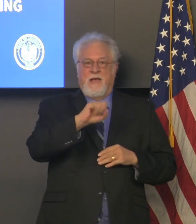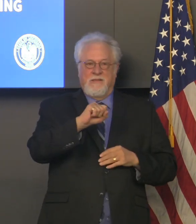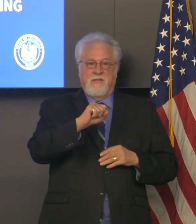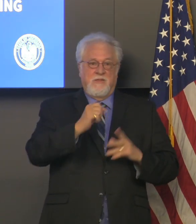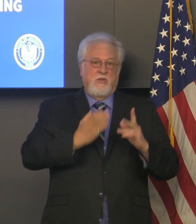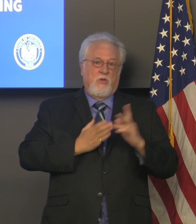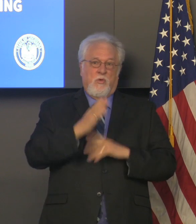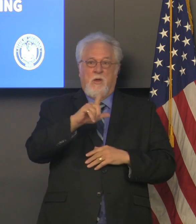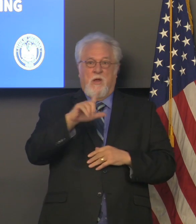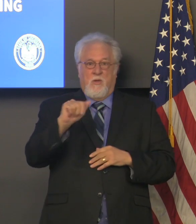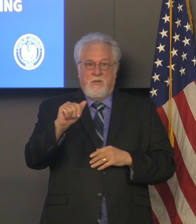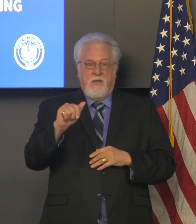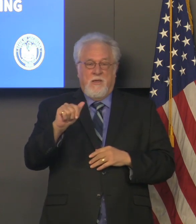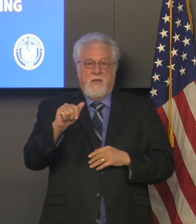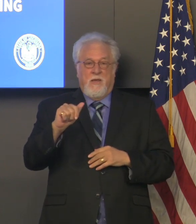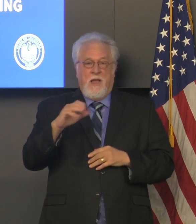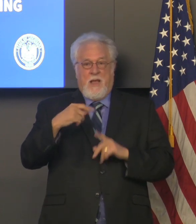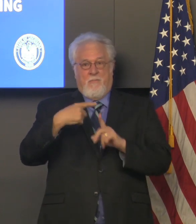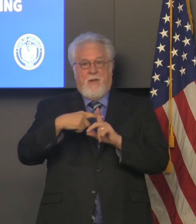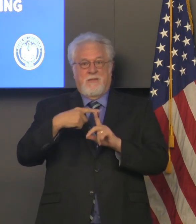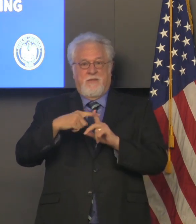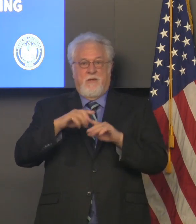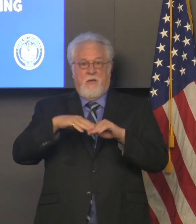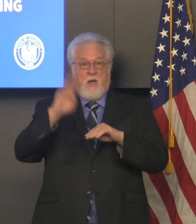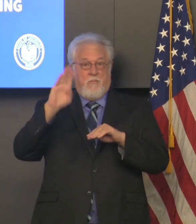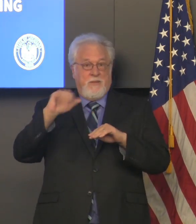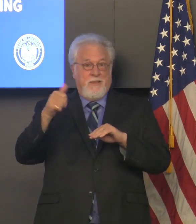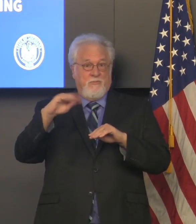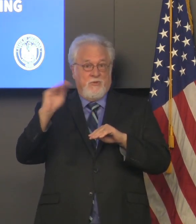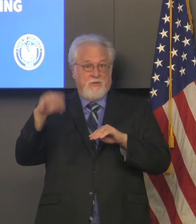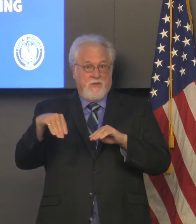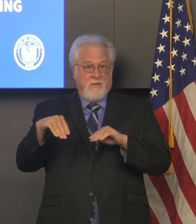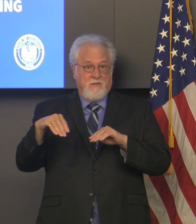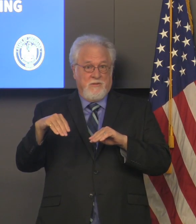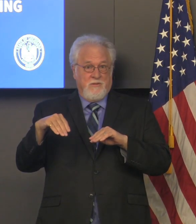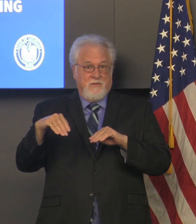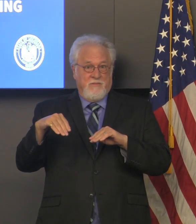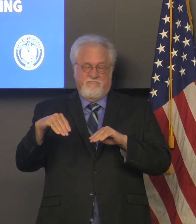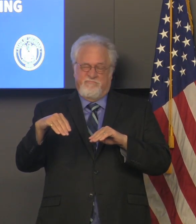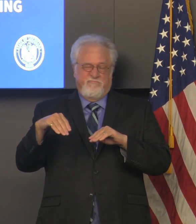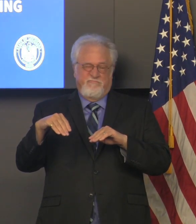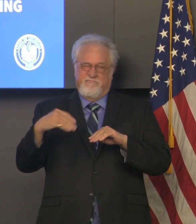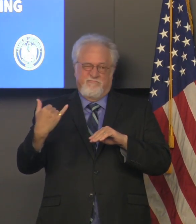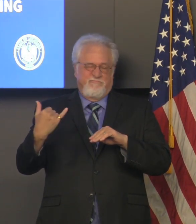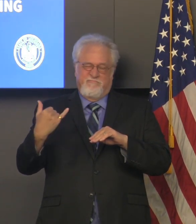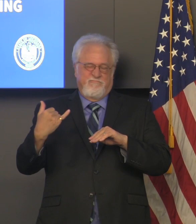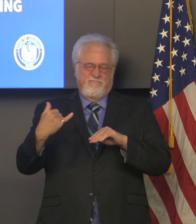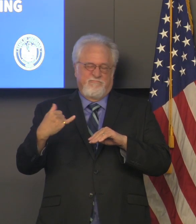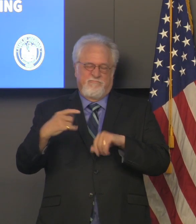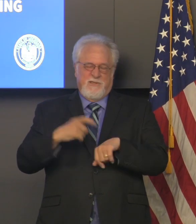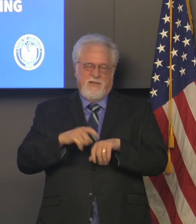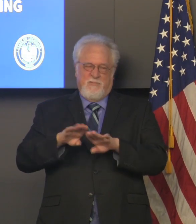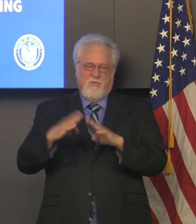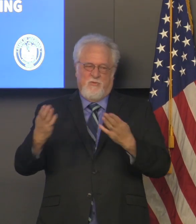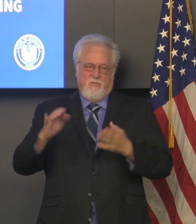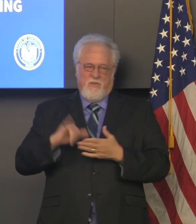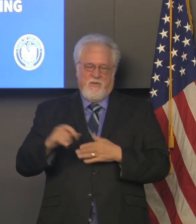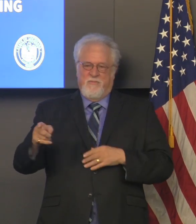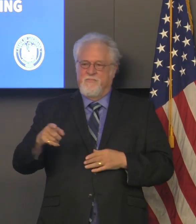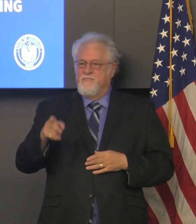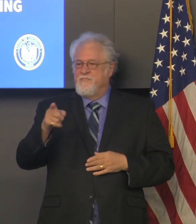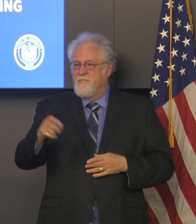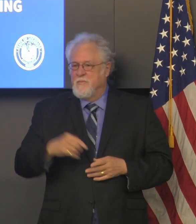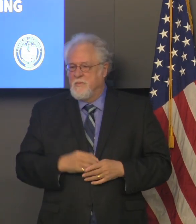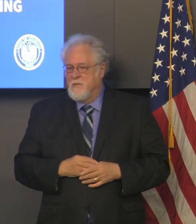throughout the state and positivity that exceeds 10% throughout the state, that now certainly is not the time to entertain that. Yes,